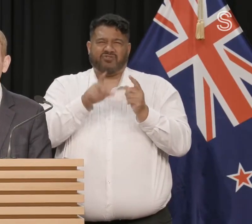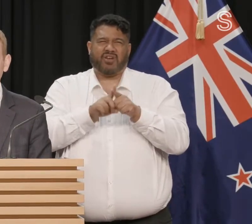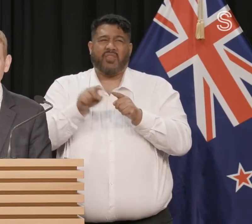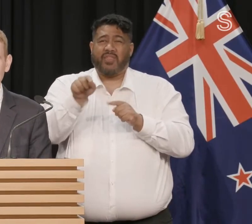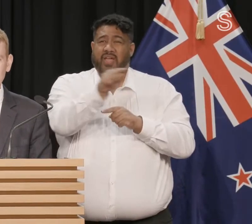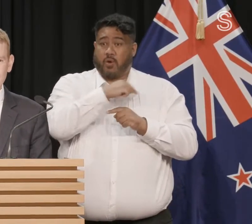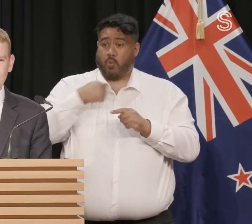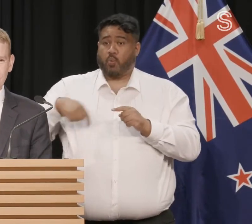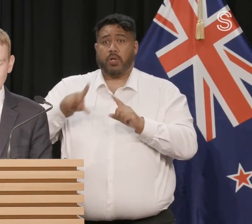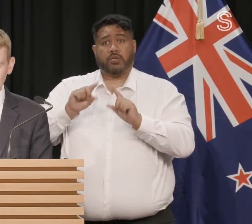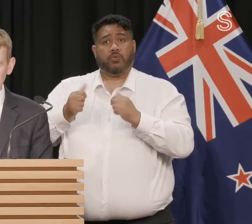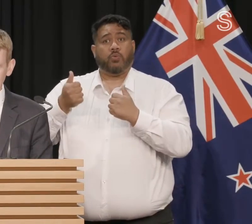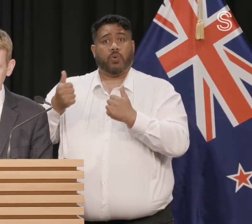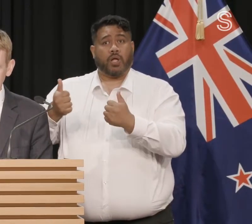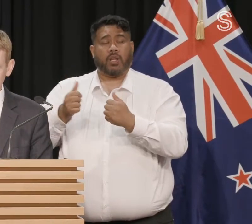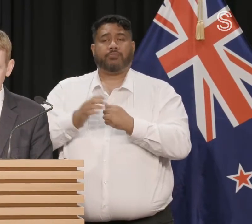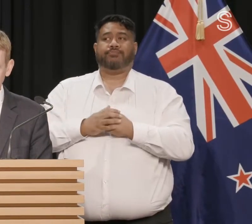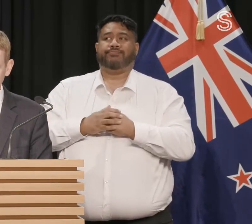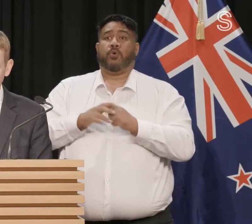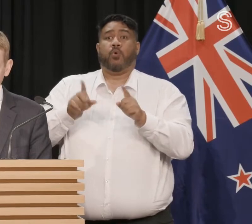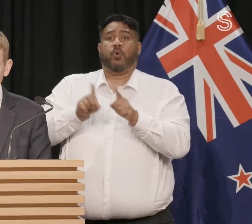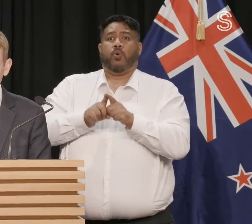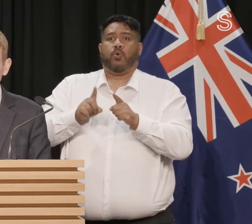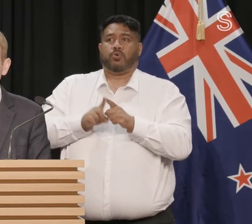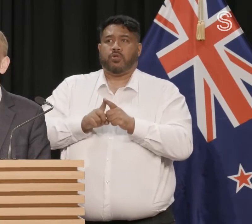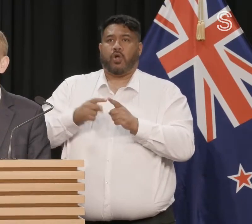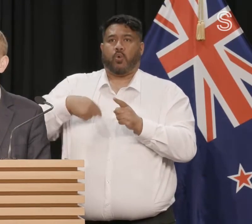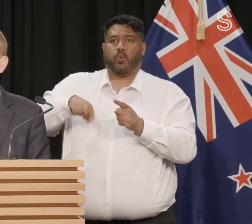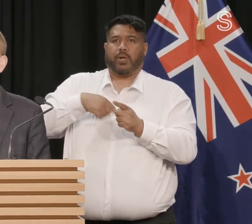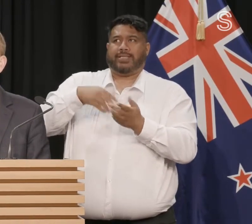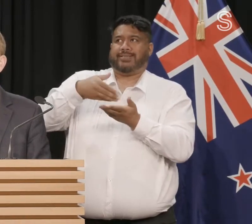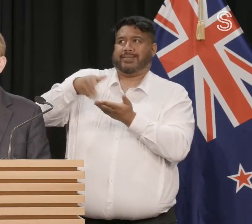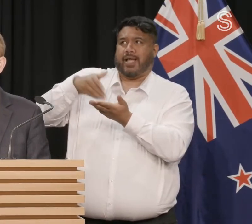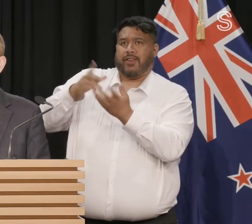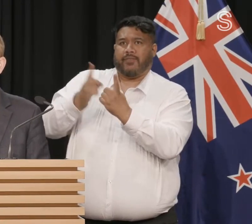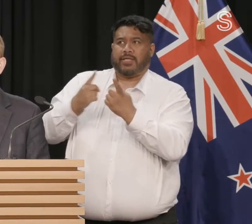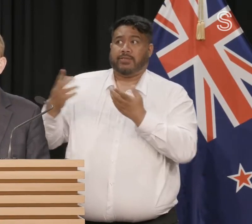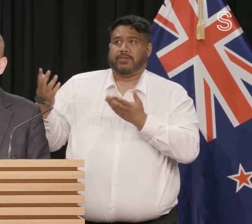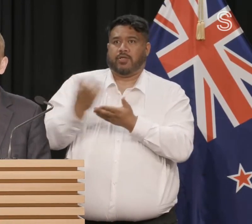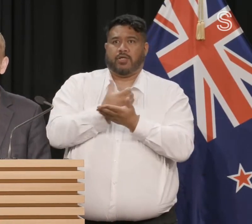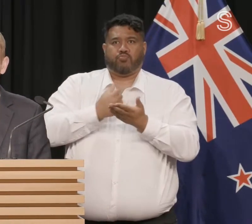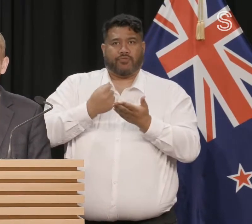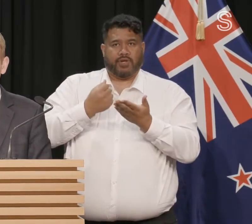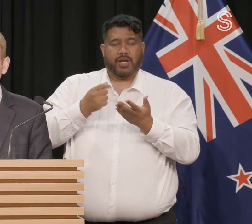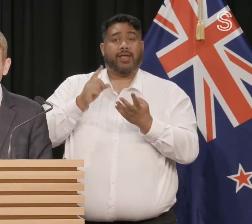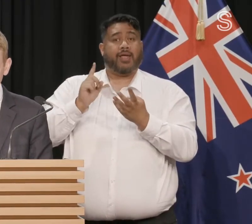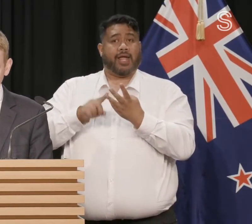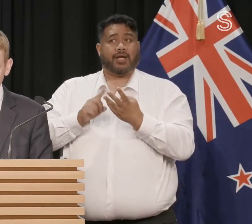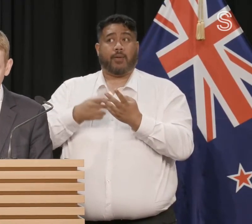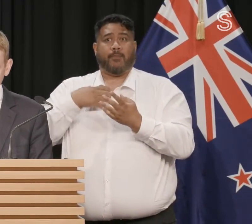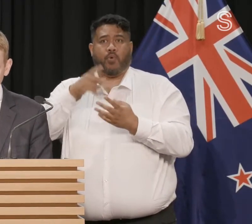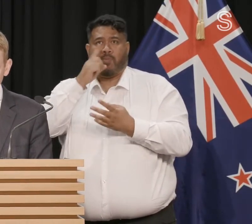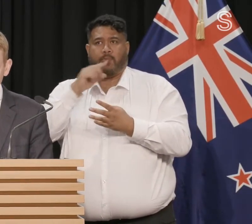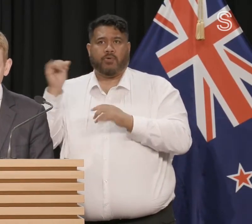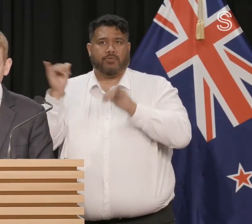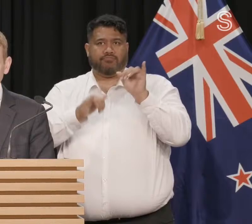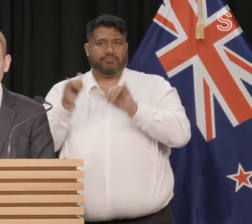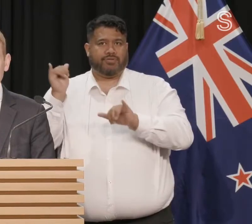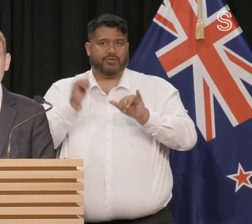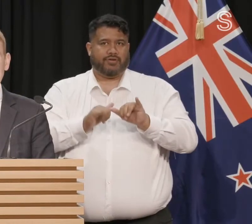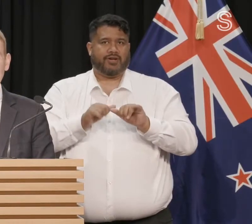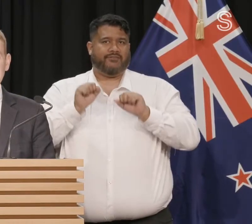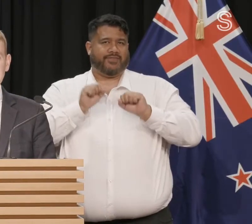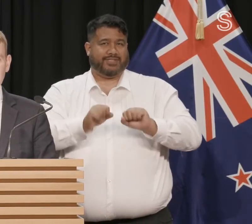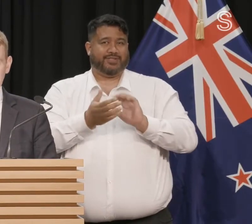earnings and, of course, the return of tourism. There is so much to be optimistic about in terms of our economy. But we